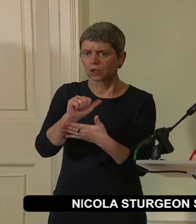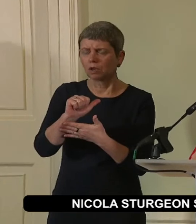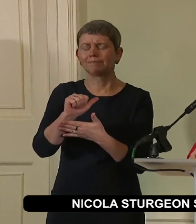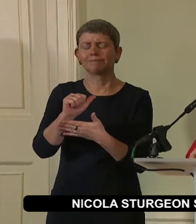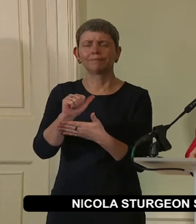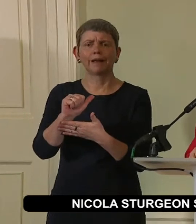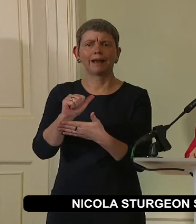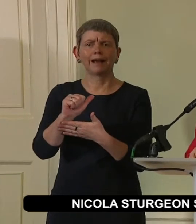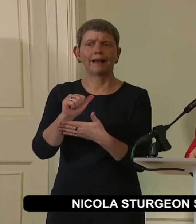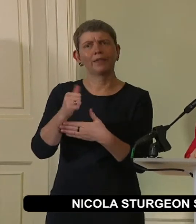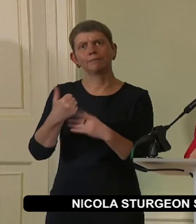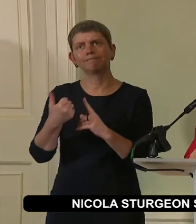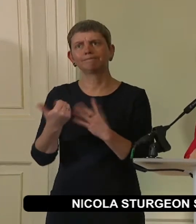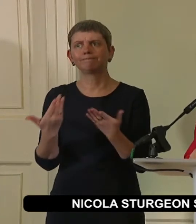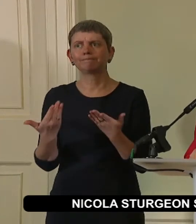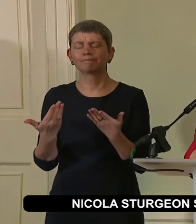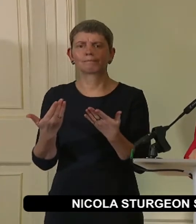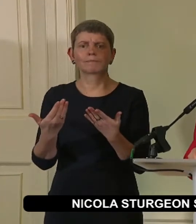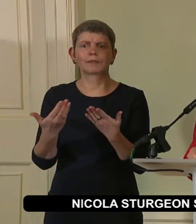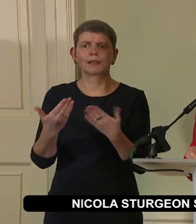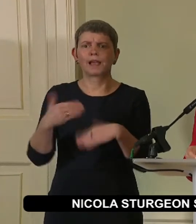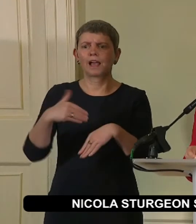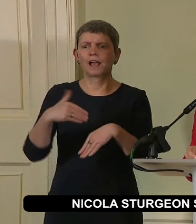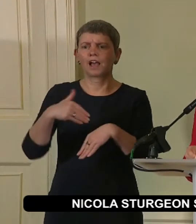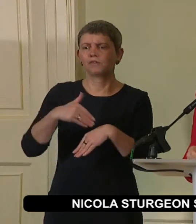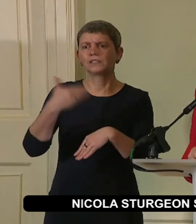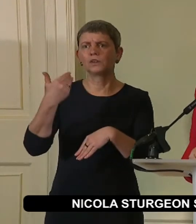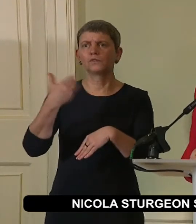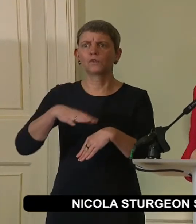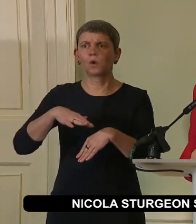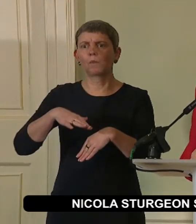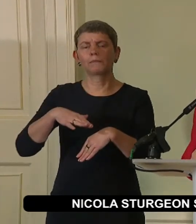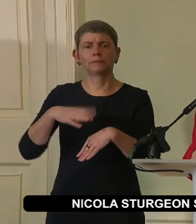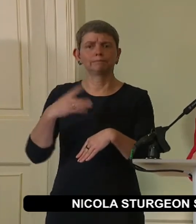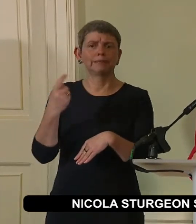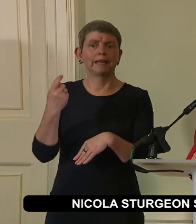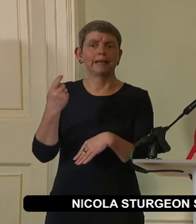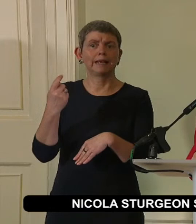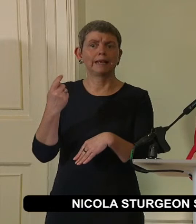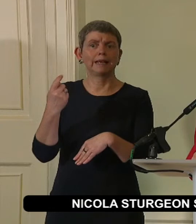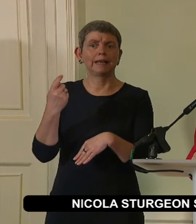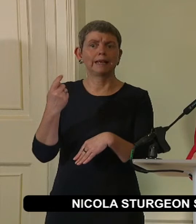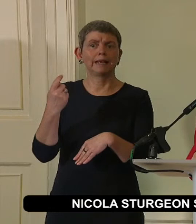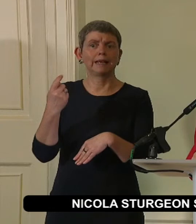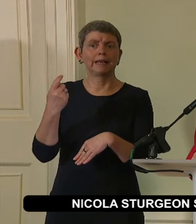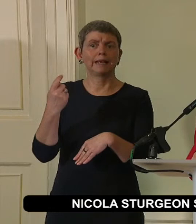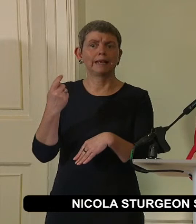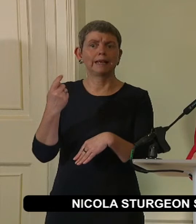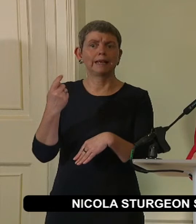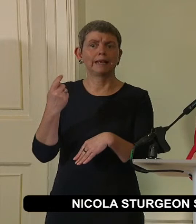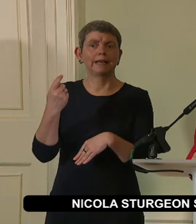the dominance and longevity that come from success in politics.